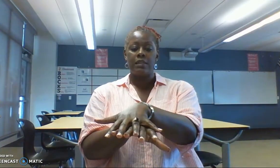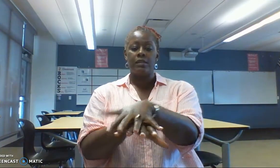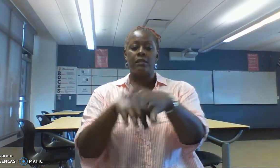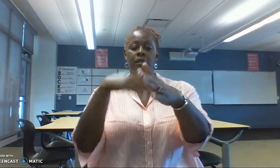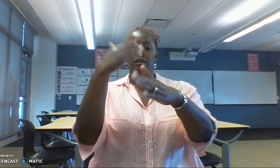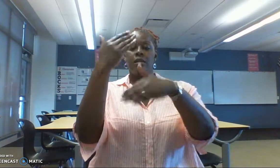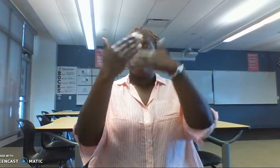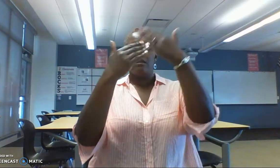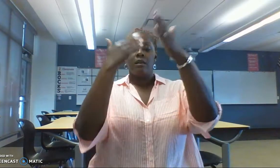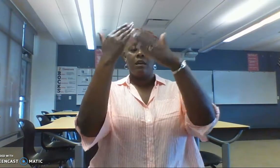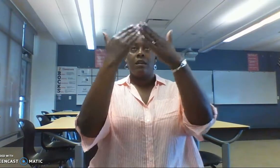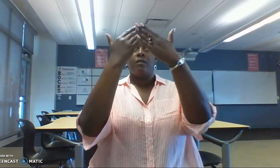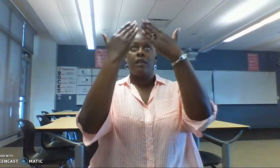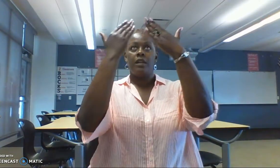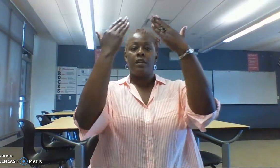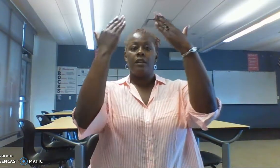harmonies of